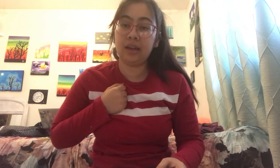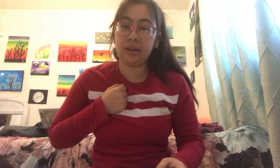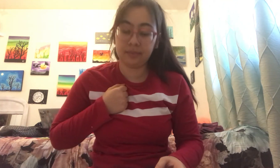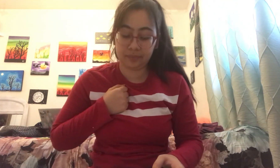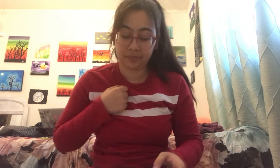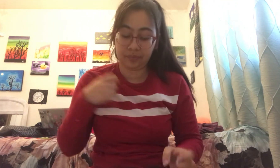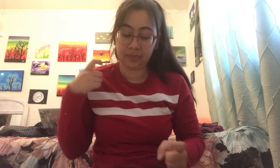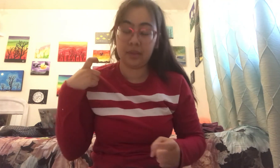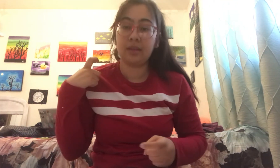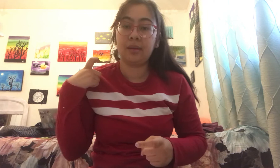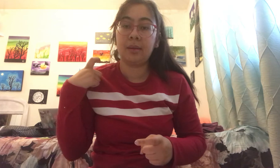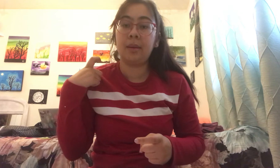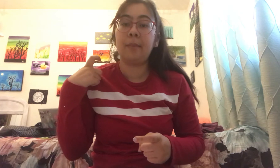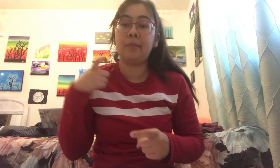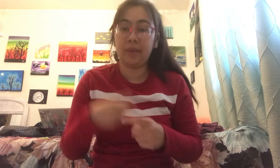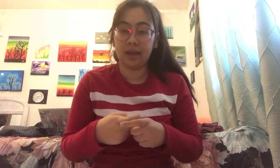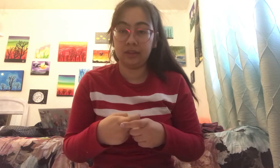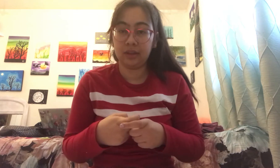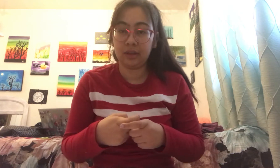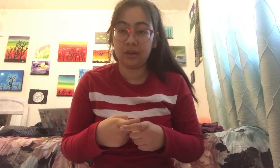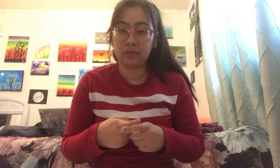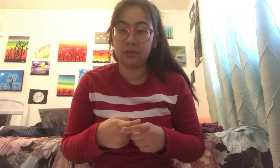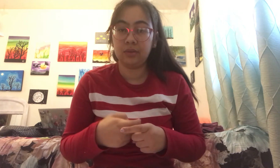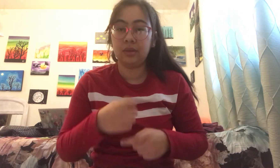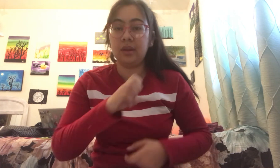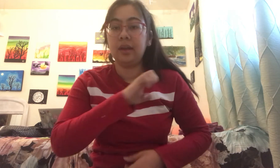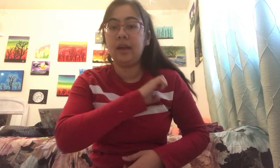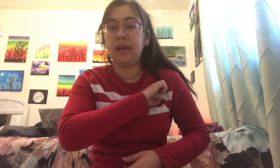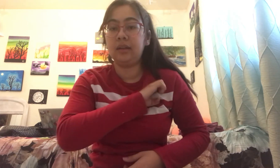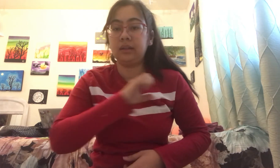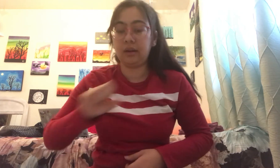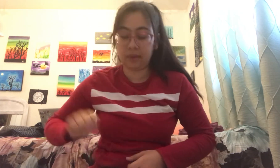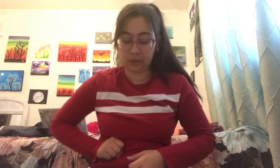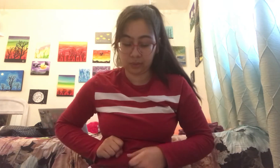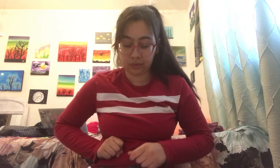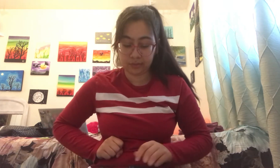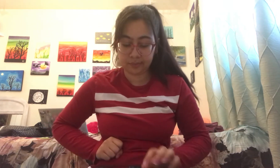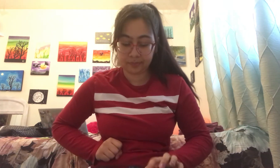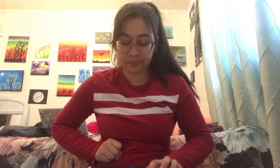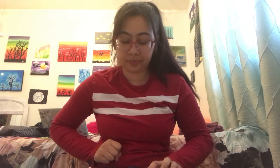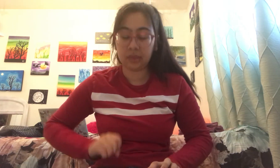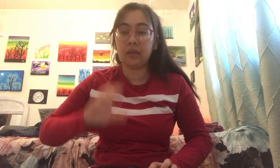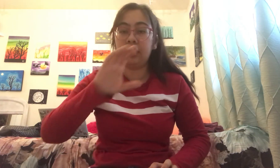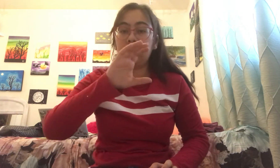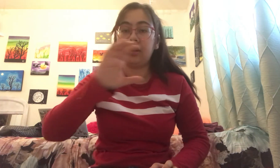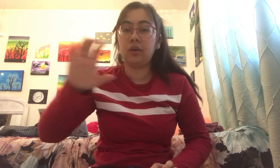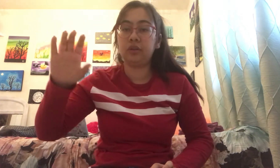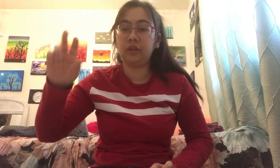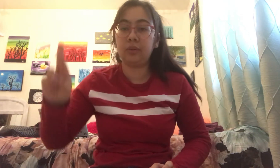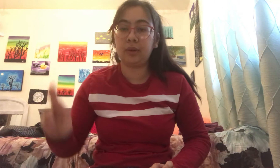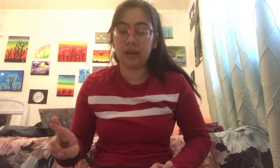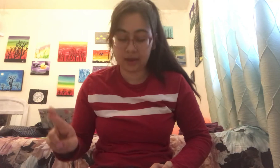Mexico and Salvador Costa Rica